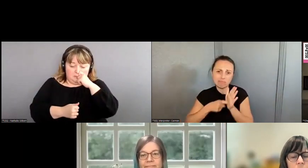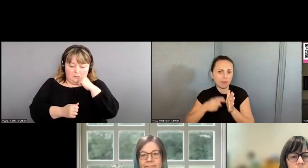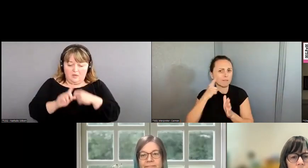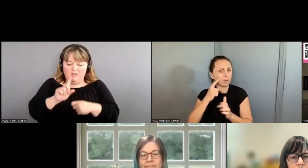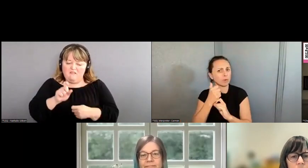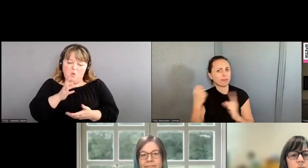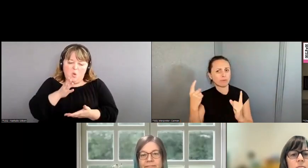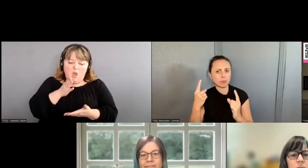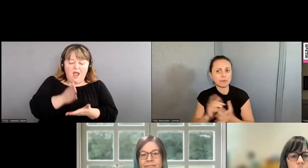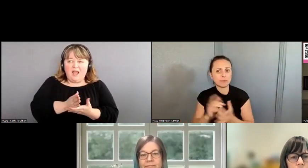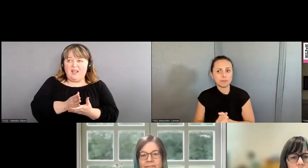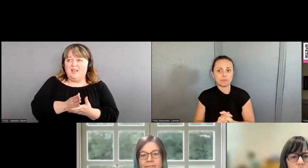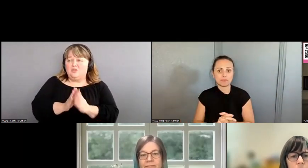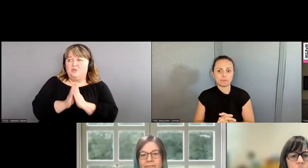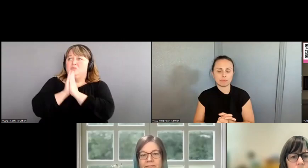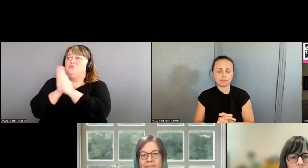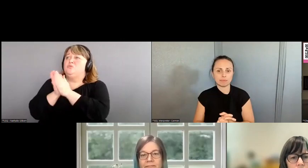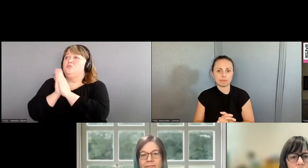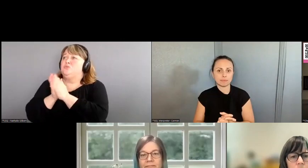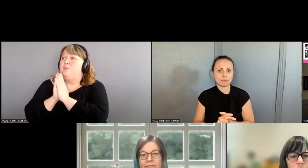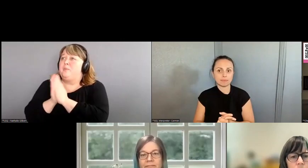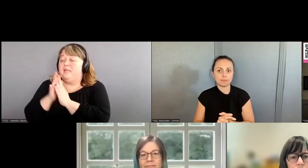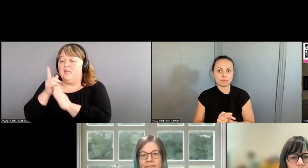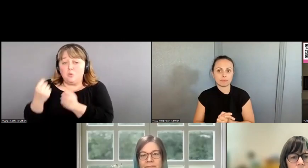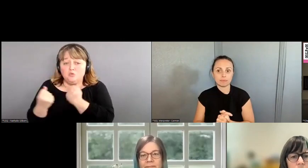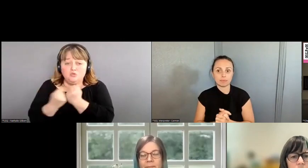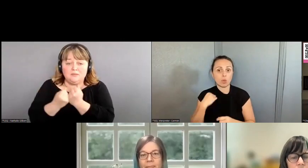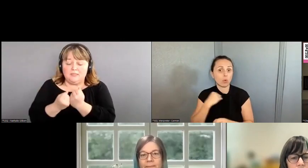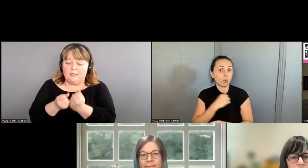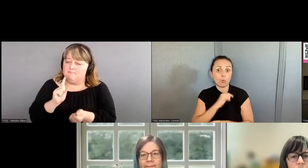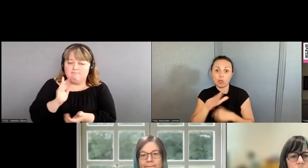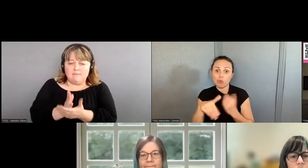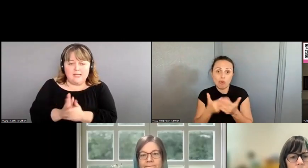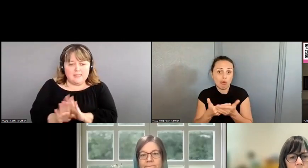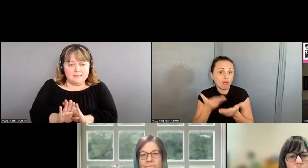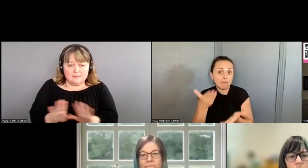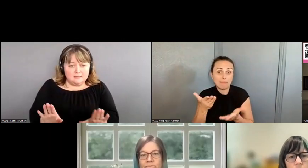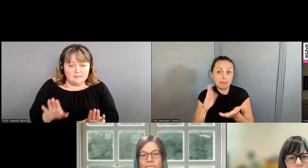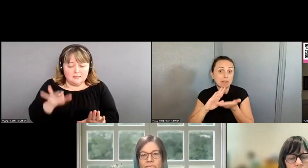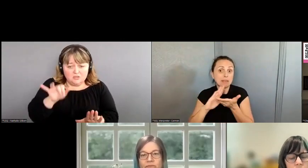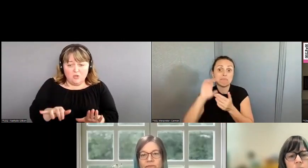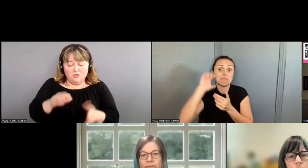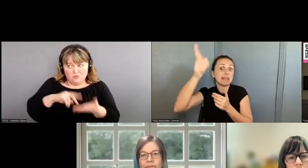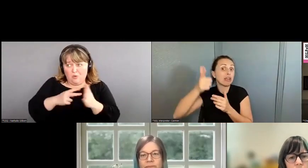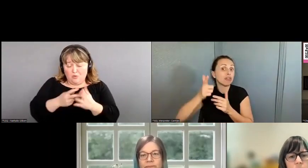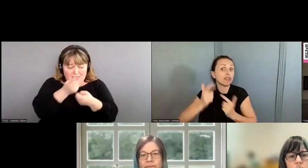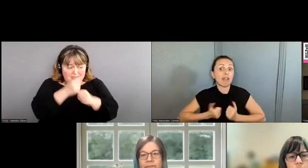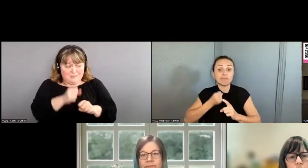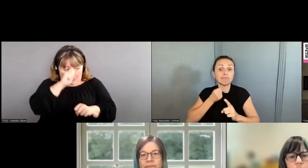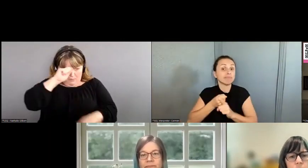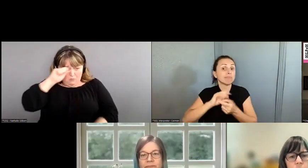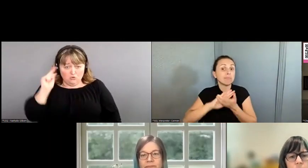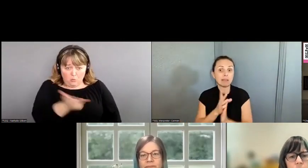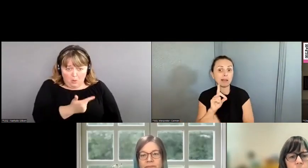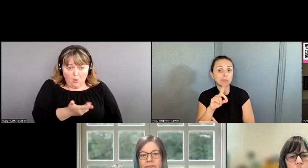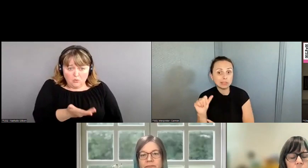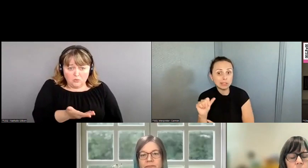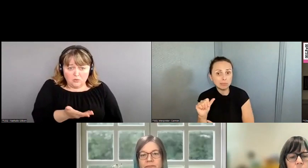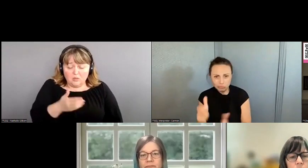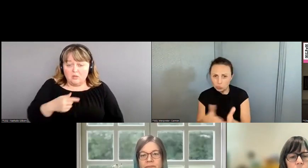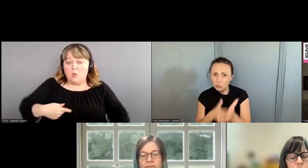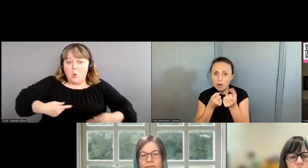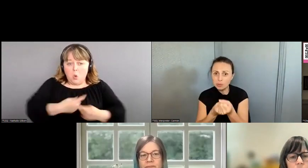everyone. And they will be, and we all might end up disabled at a certain point in our life and need these